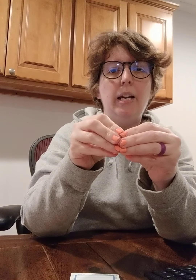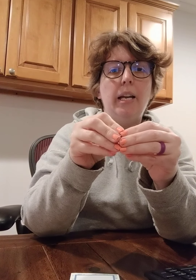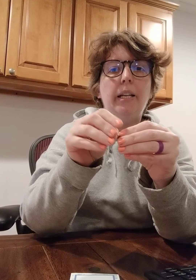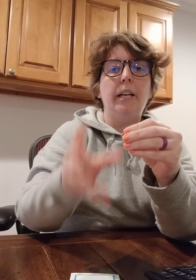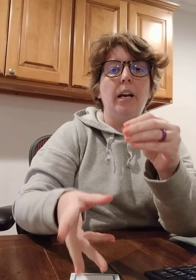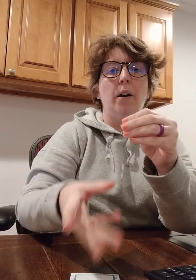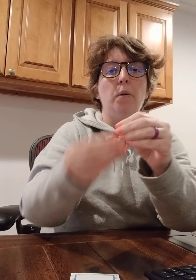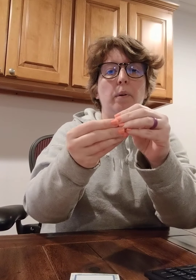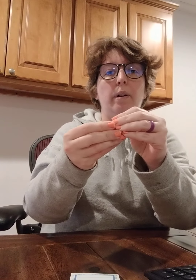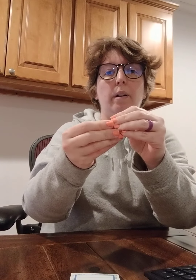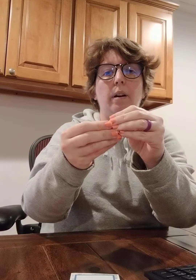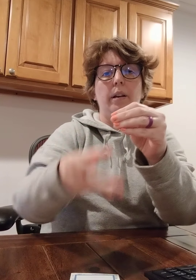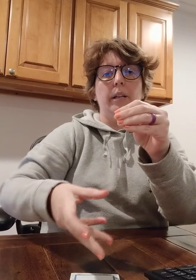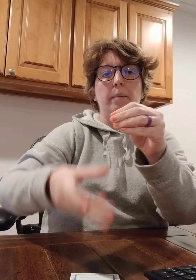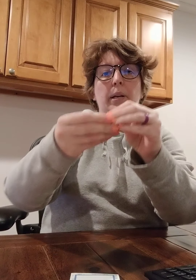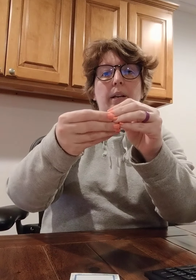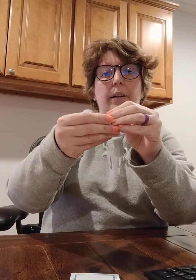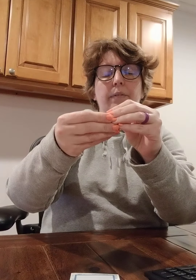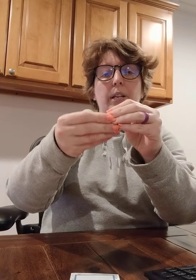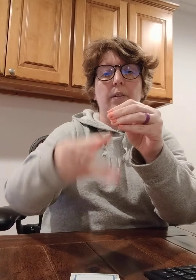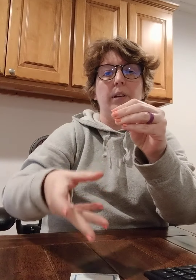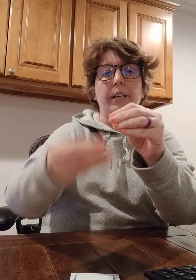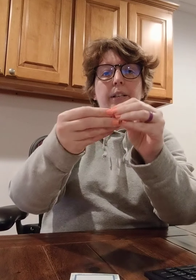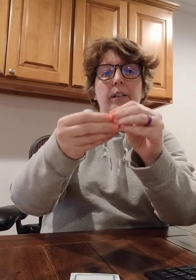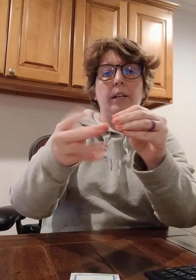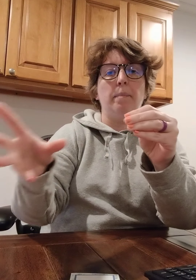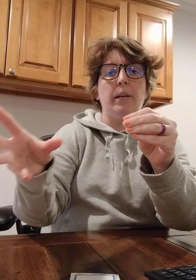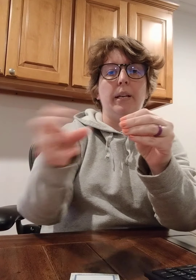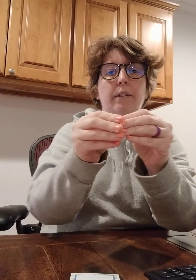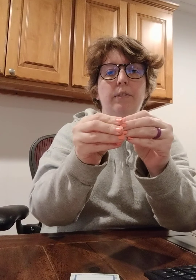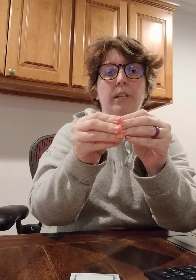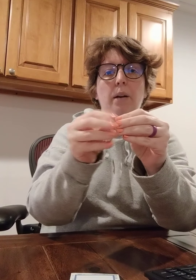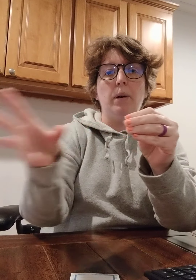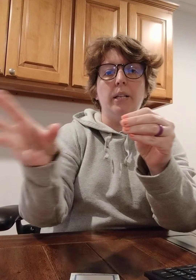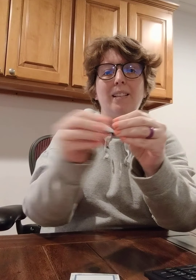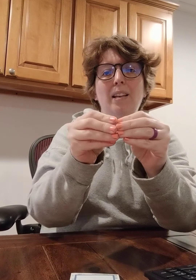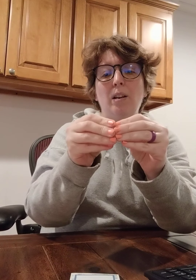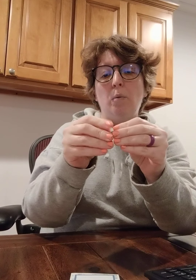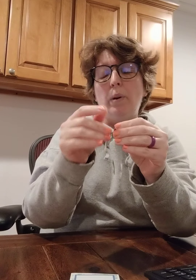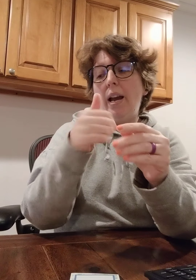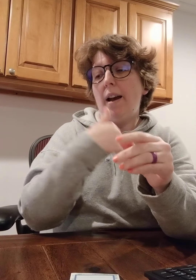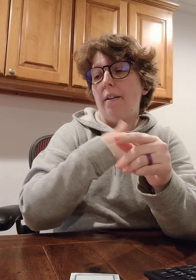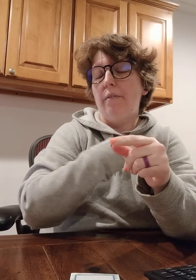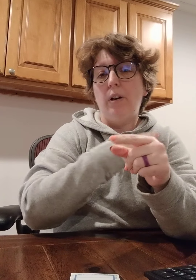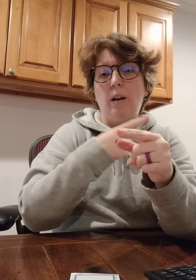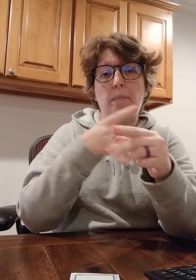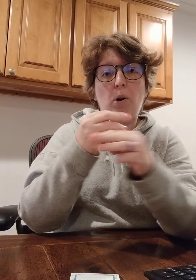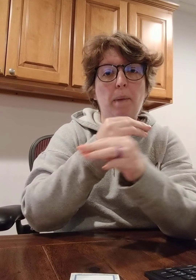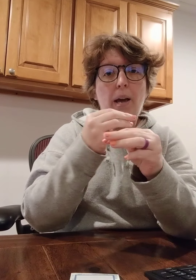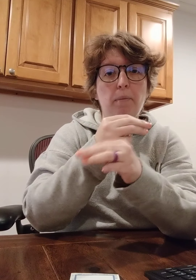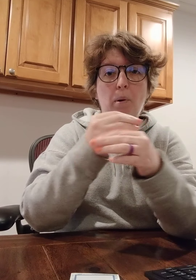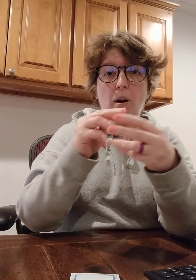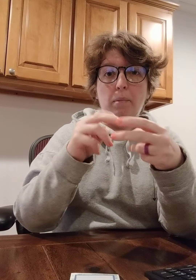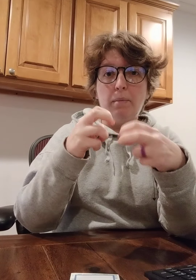And it can be down here, it can be sideways. We have our math